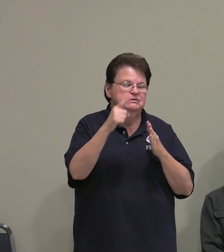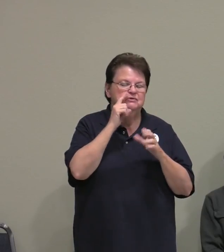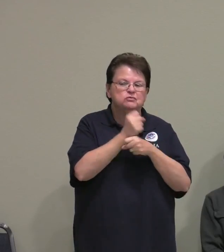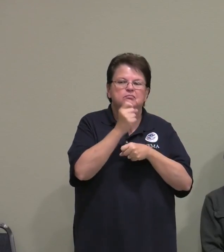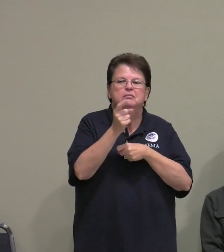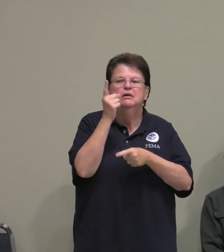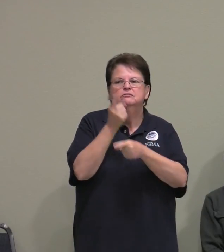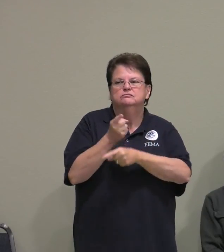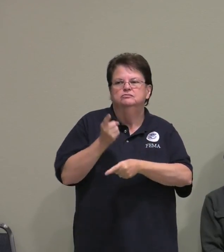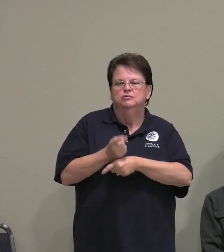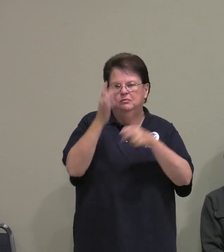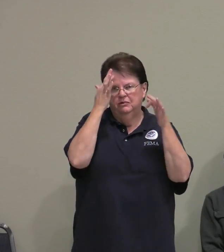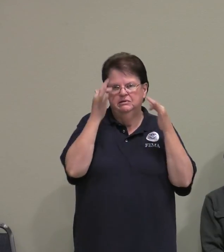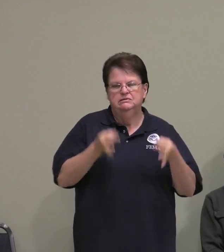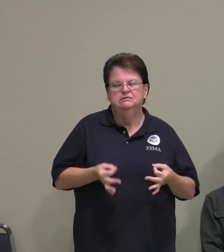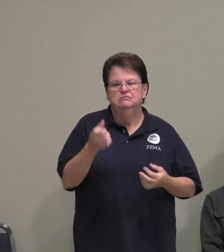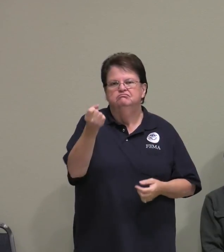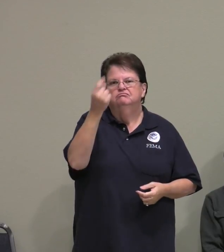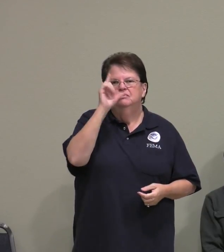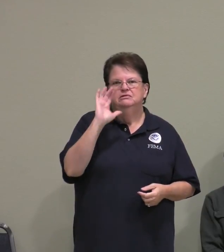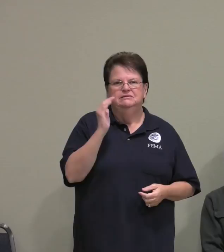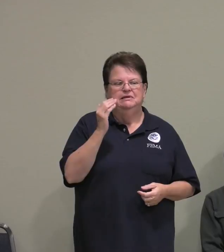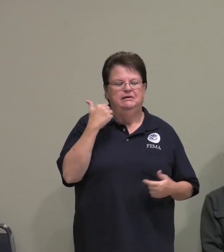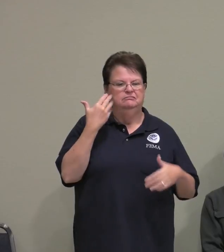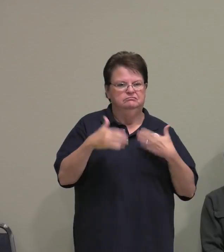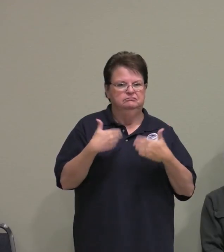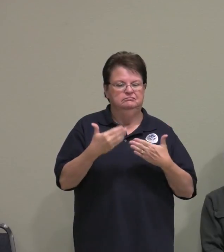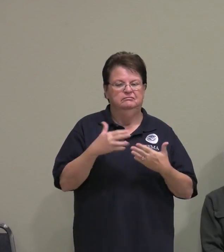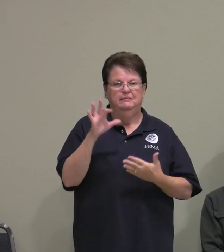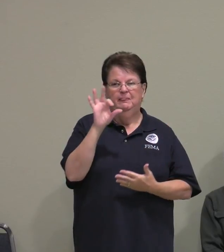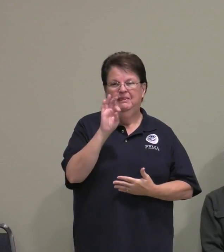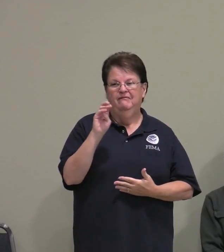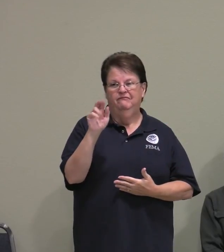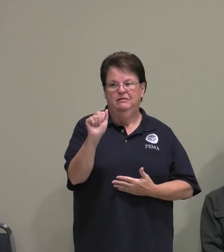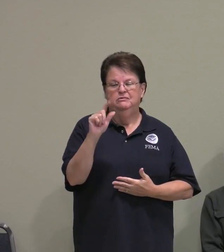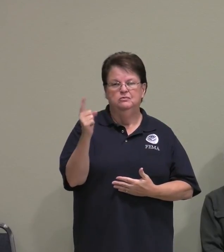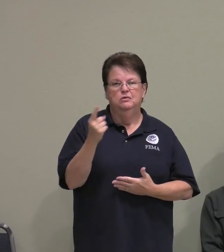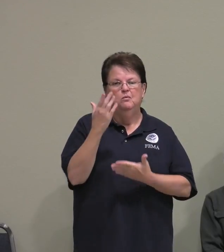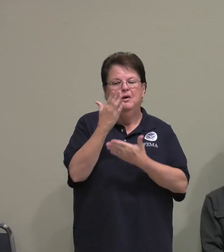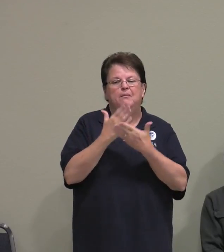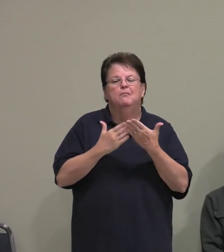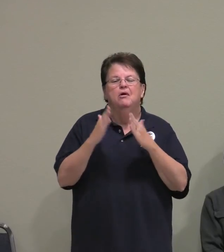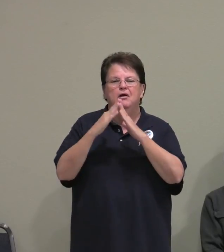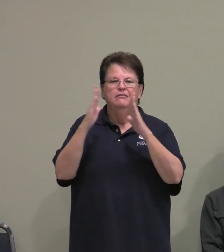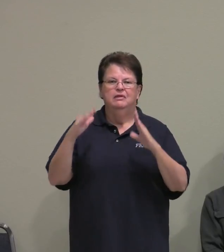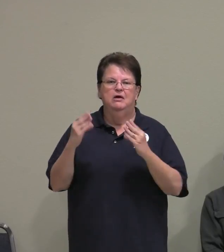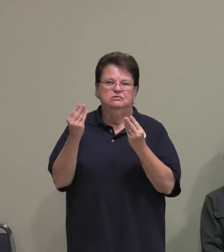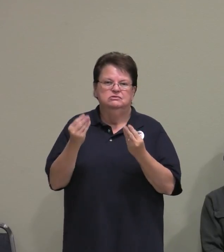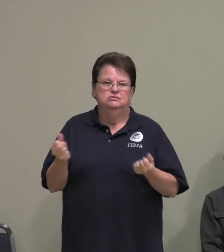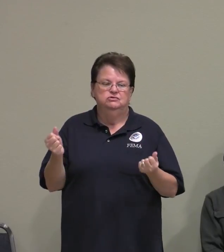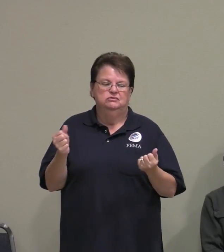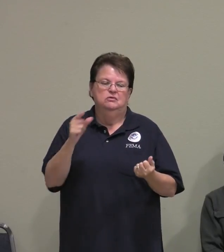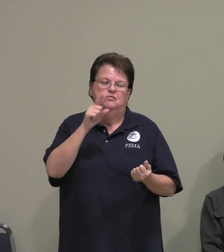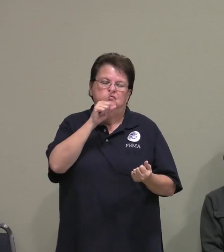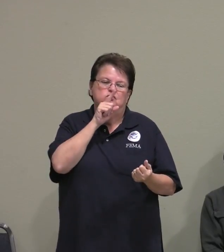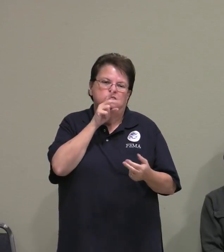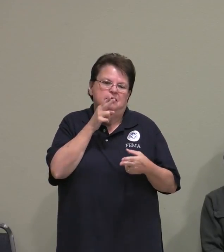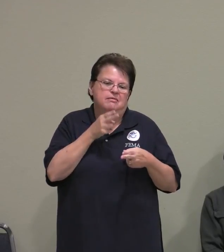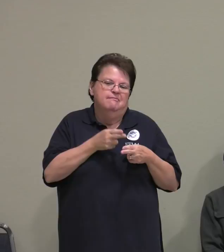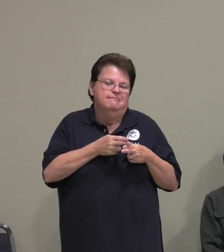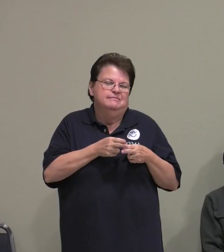decisions and understand the process. FEMA is just one part of the housing solution. It's really an interim